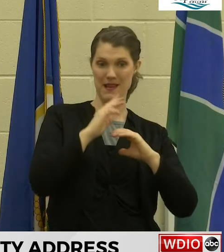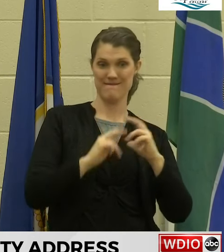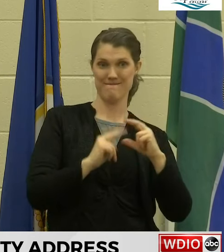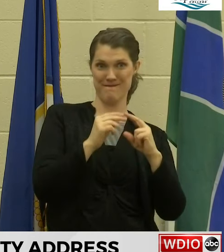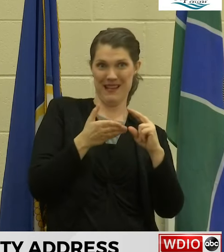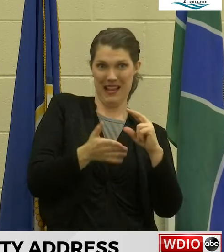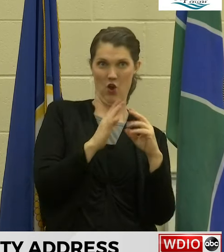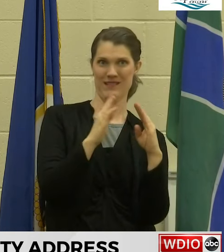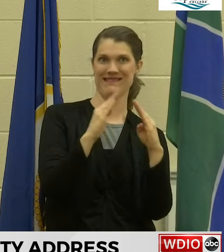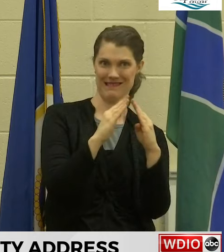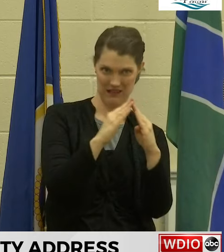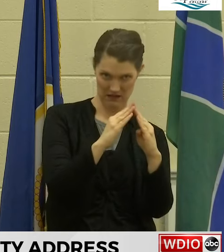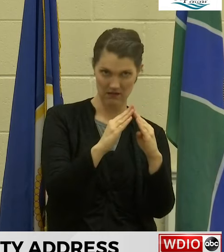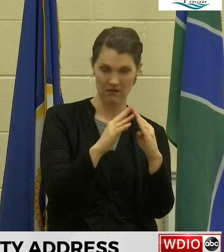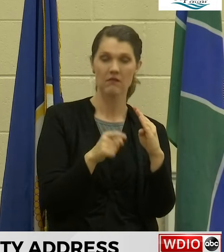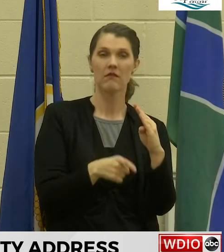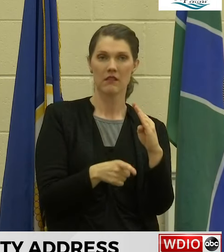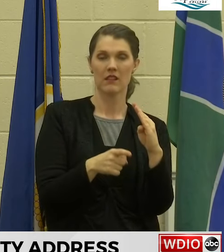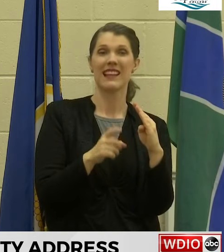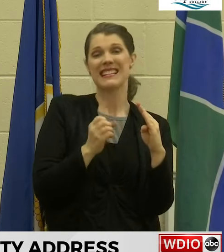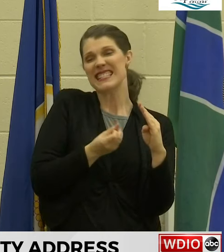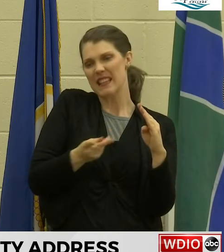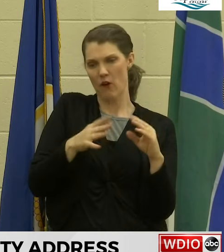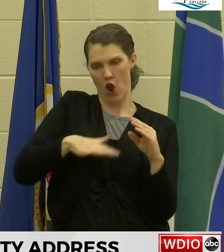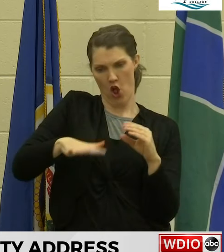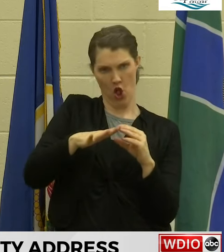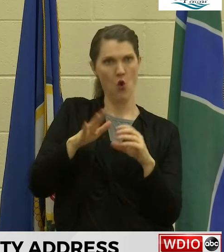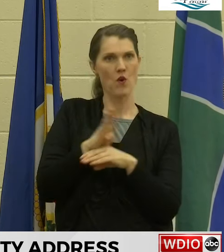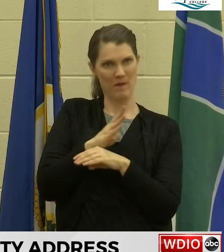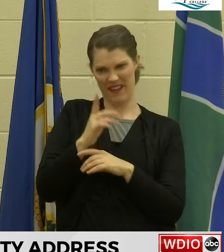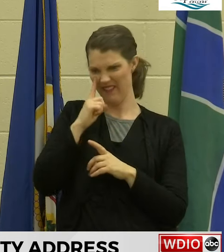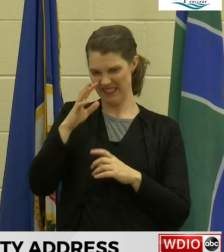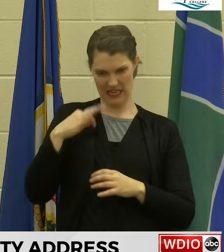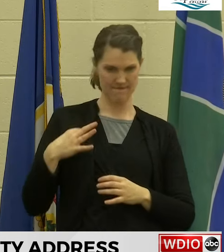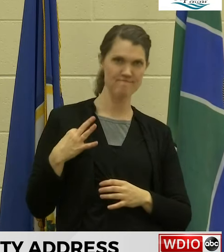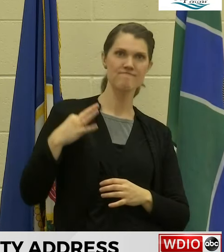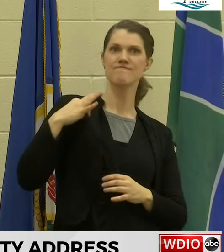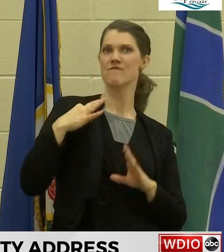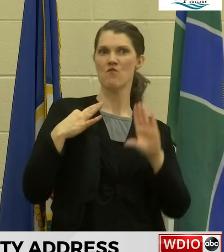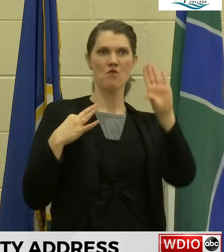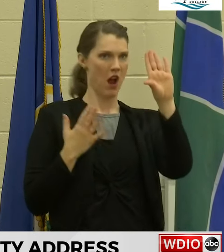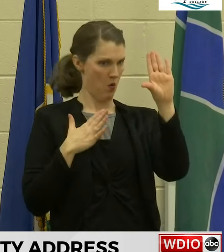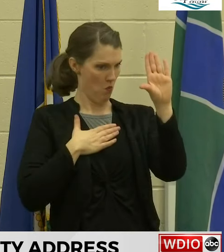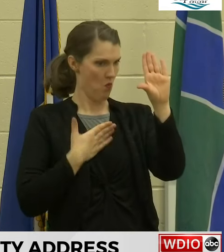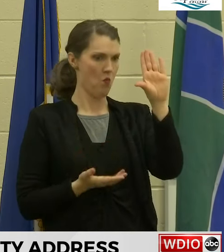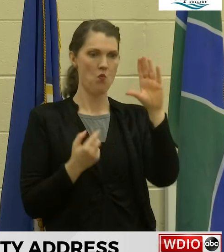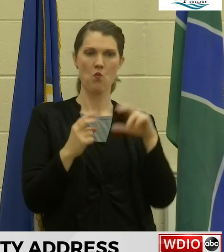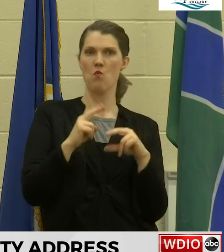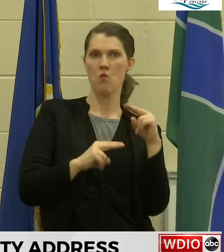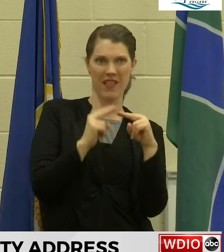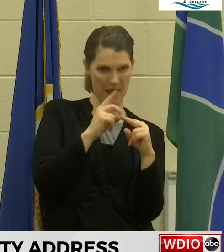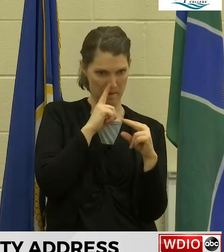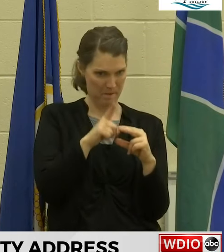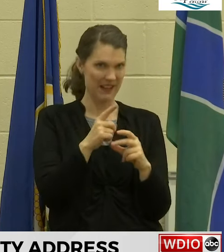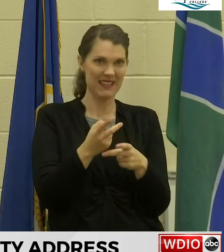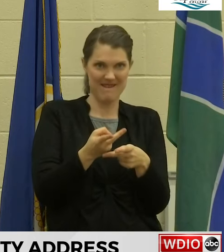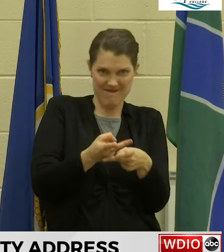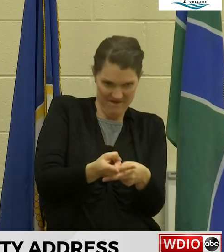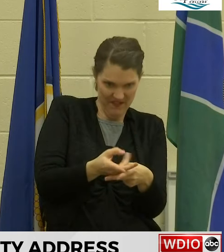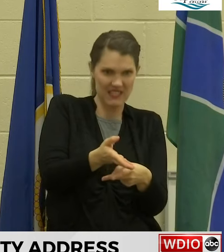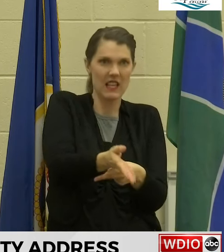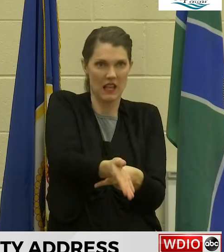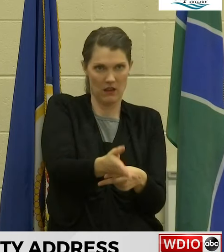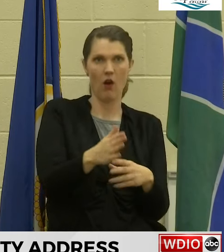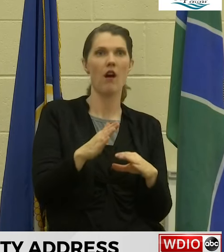work. And already several local businesses have stepped up and expressed interest to build childcare